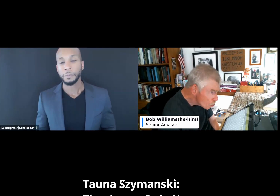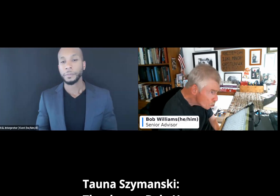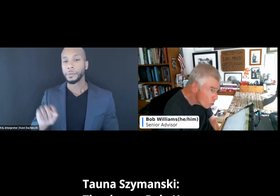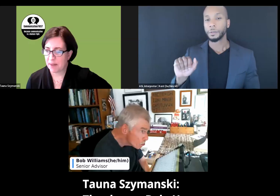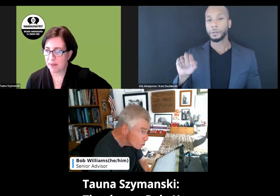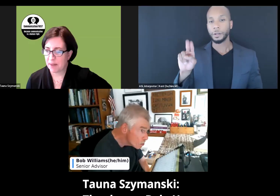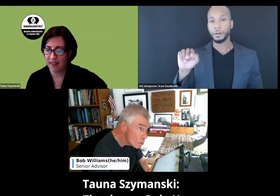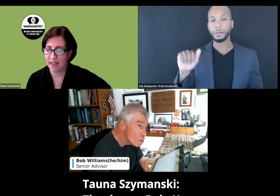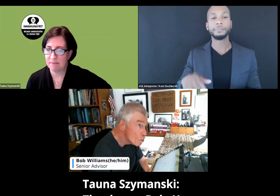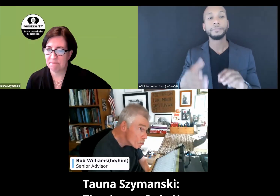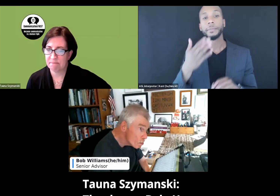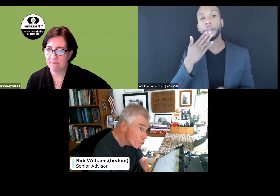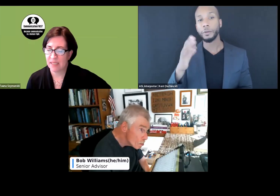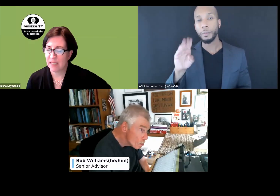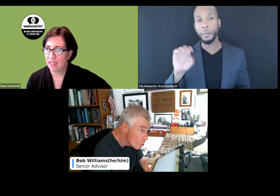Thank you, Bob.